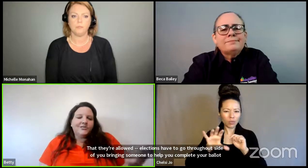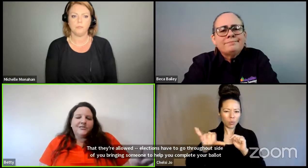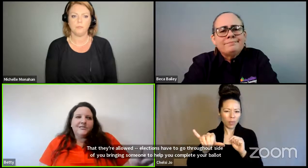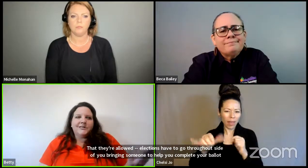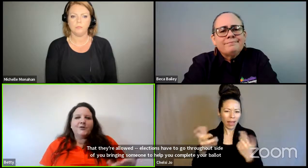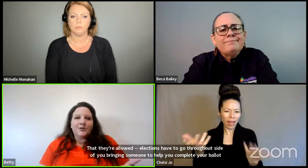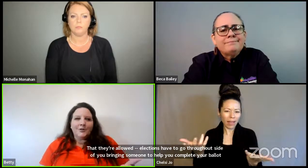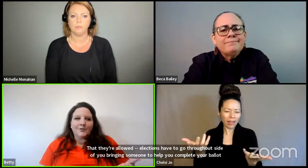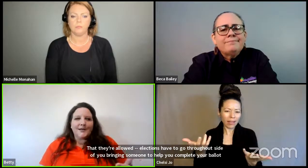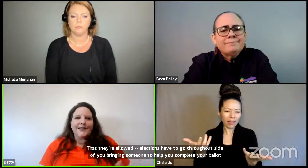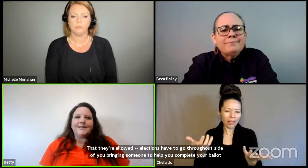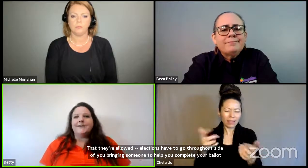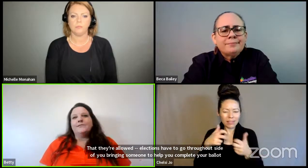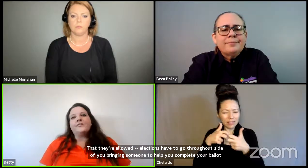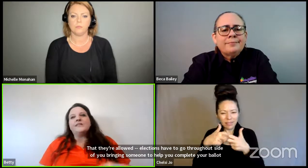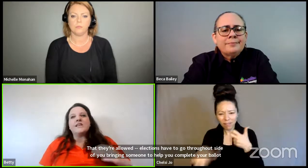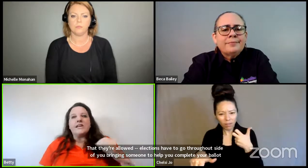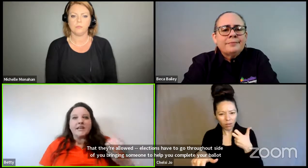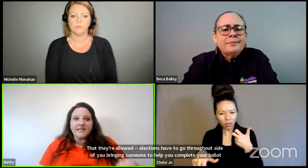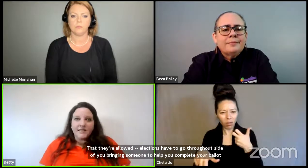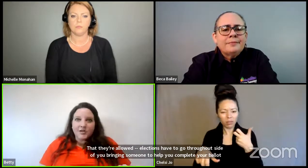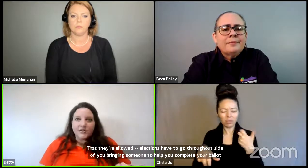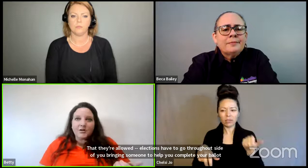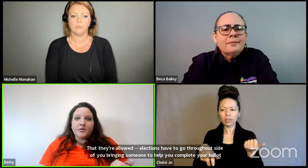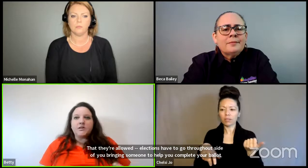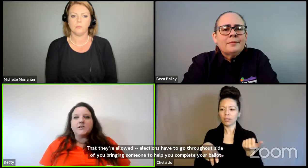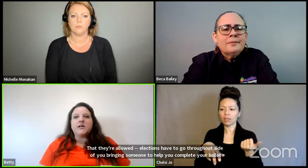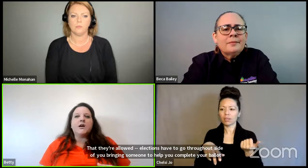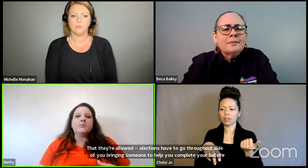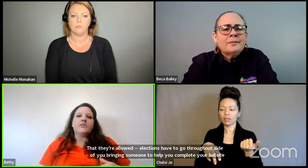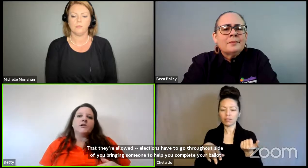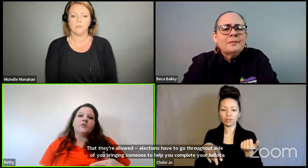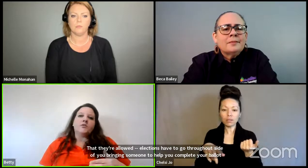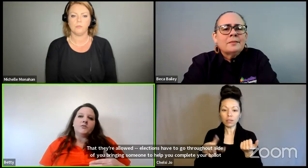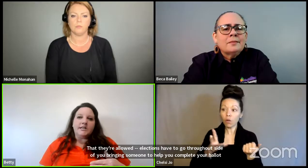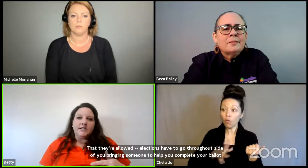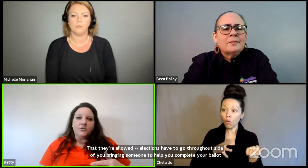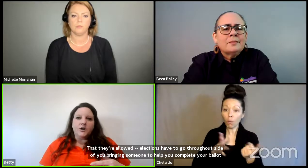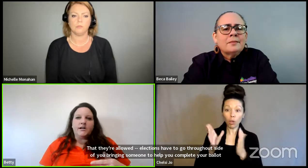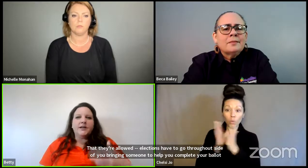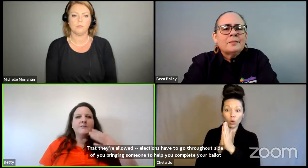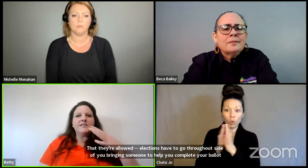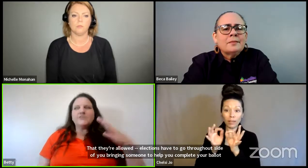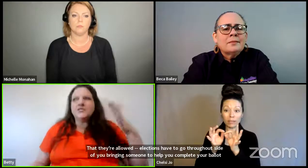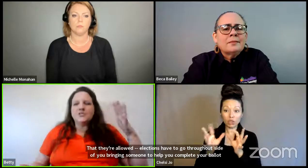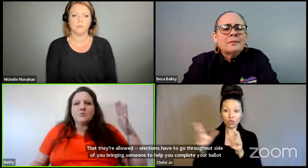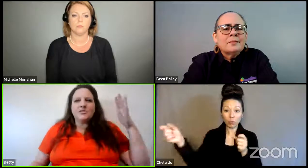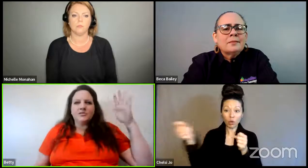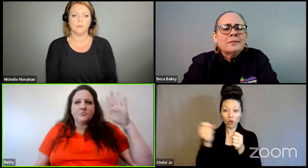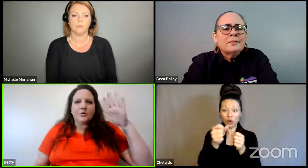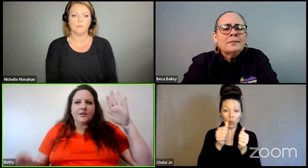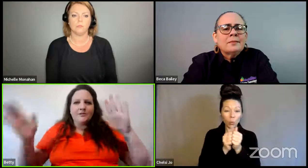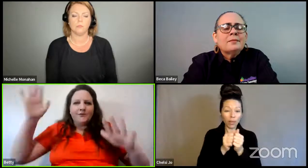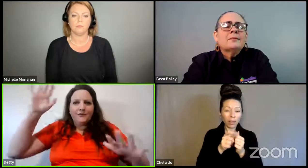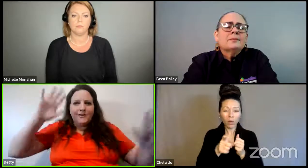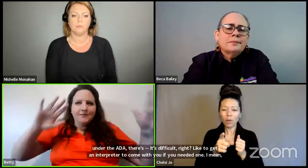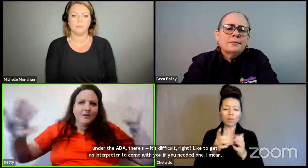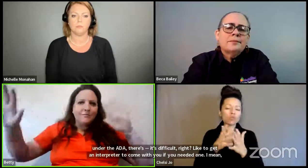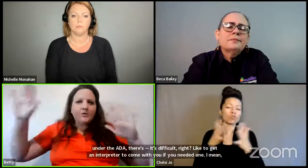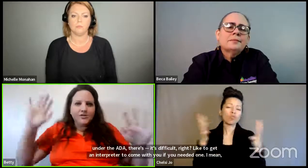it's just difficult, right? Like to get an interpreter to come with you if you needed one. I mean, there's just so much